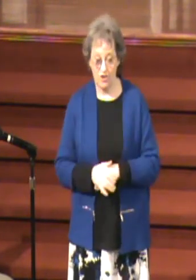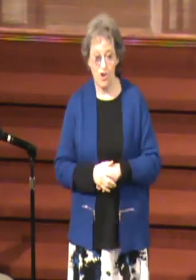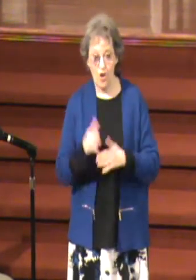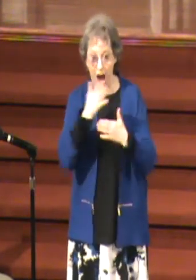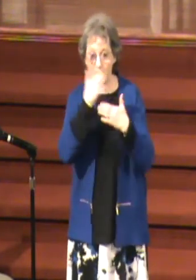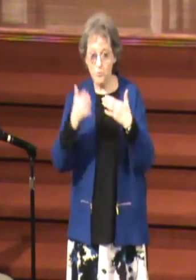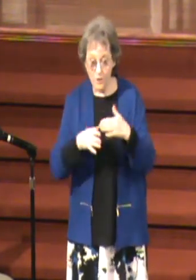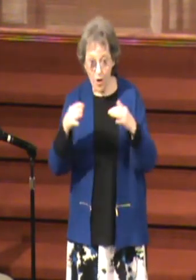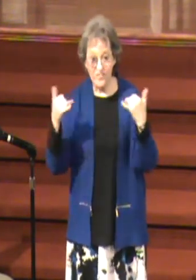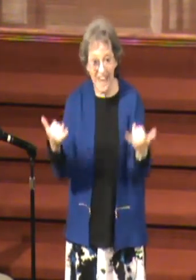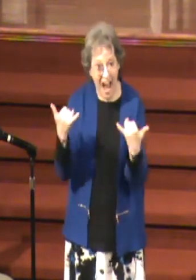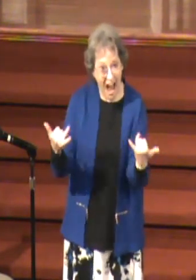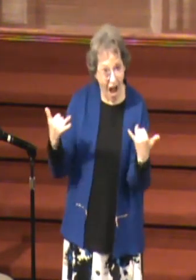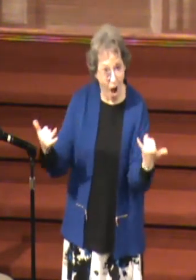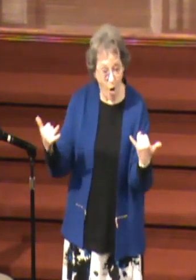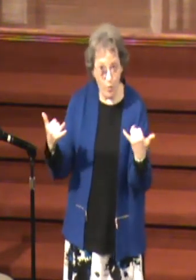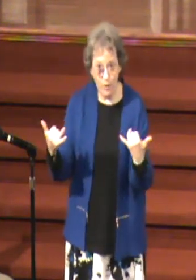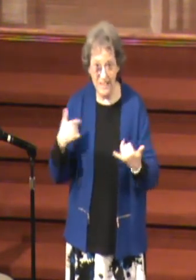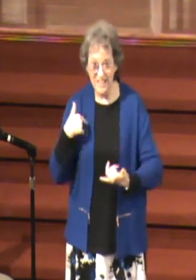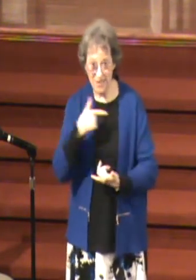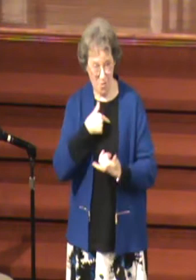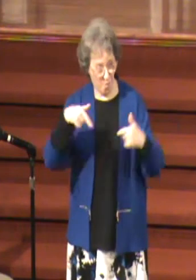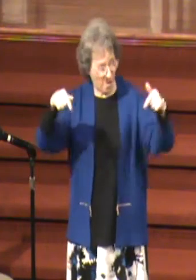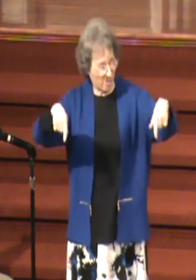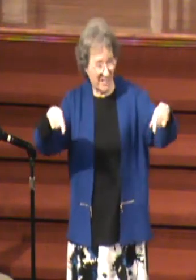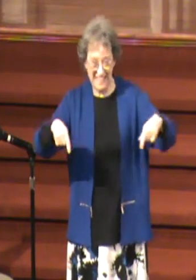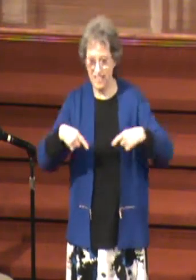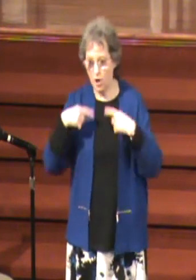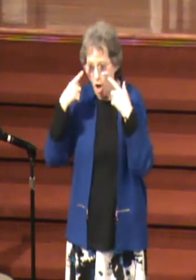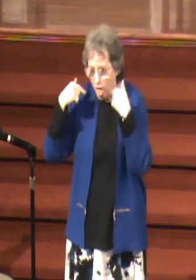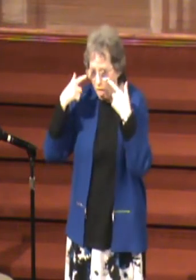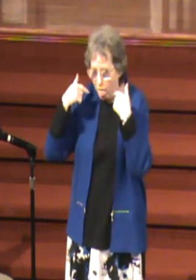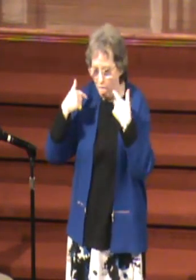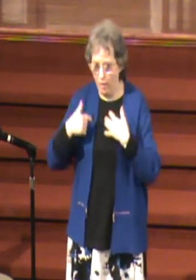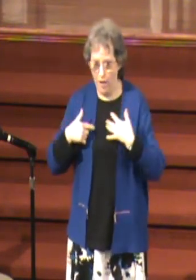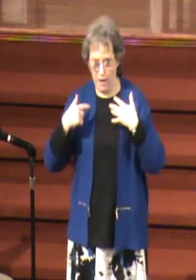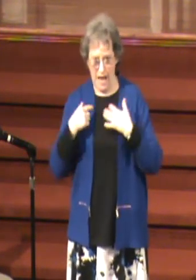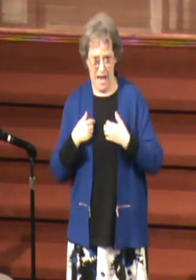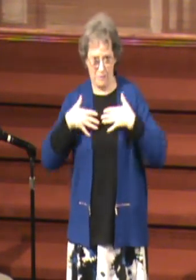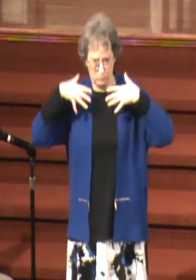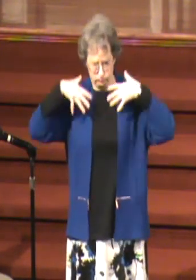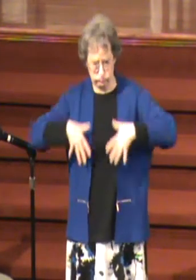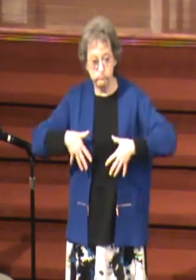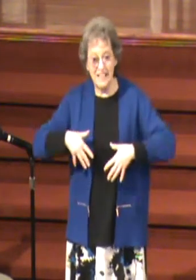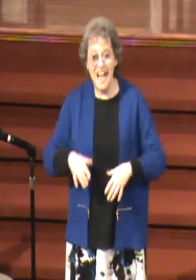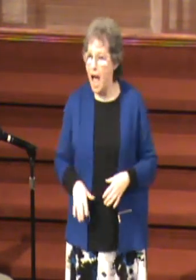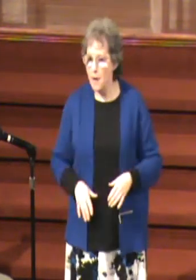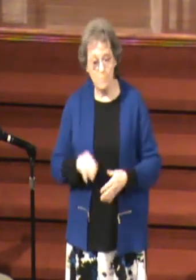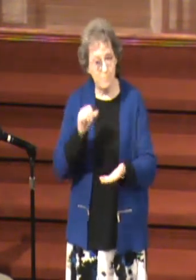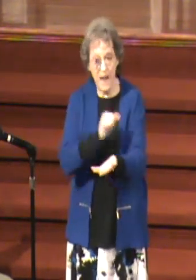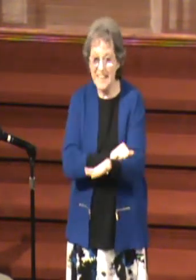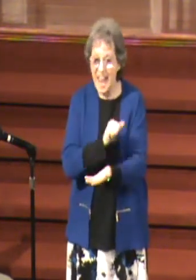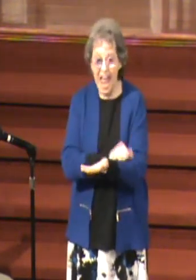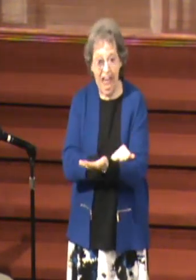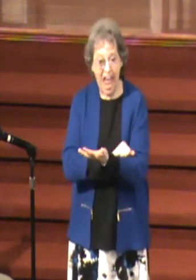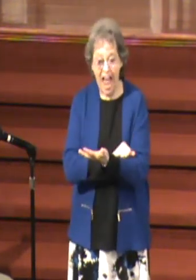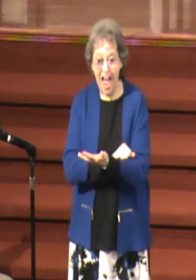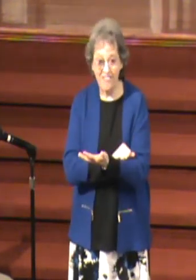today, while we come here and we mourn her, she has never been more alive than she is at this